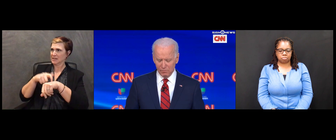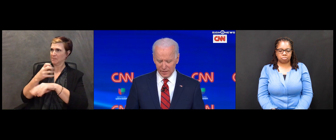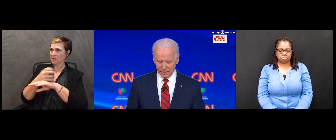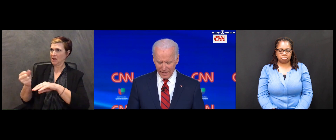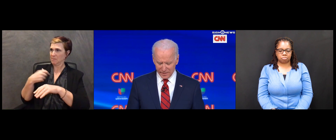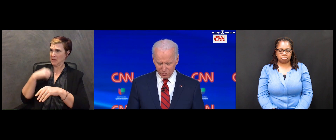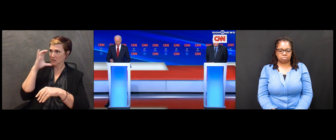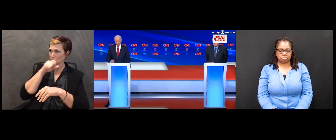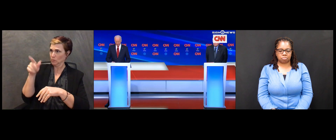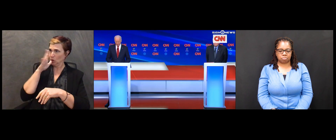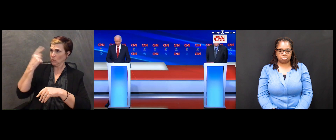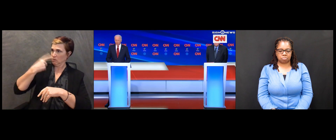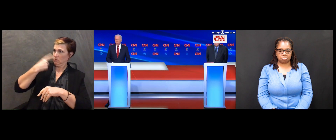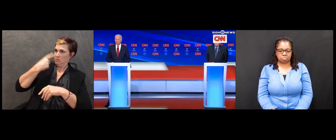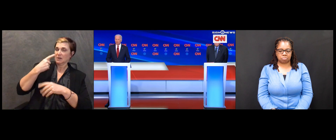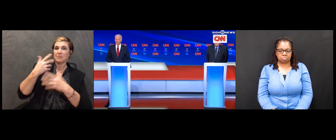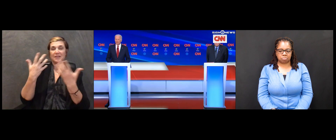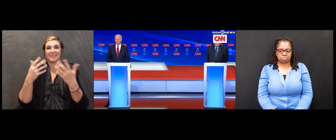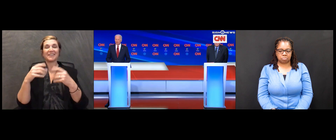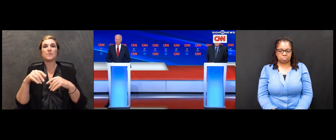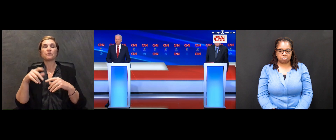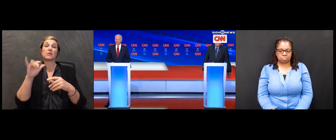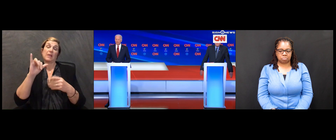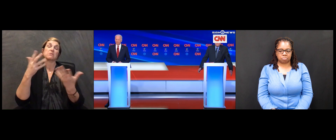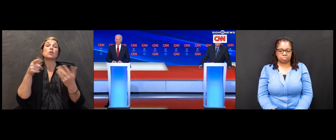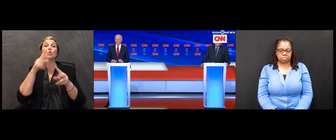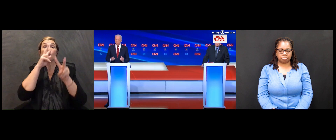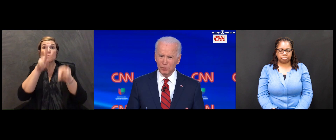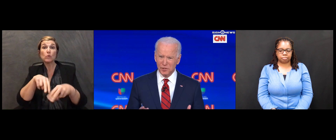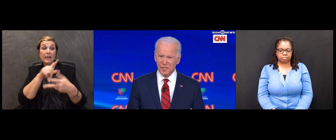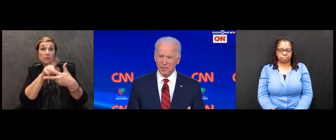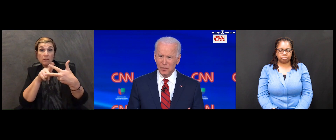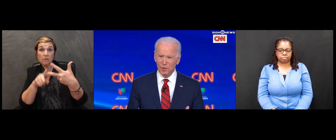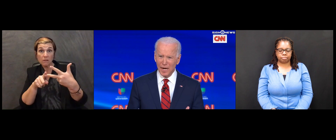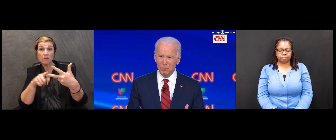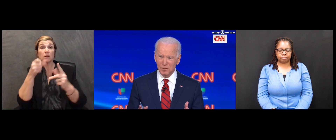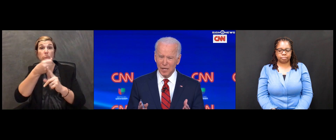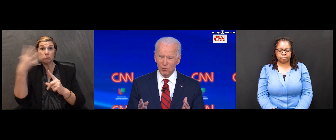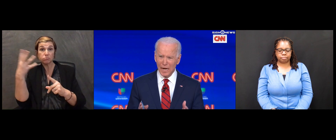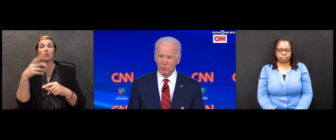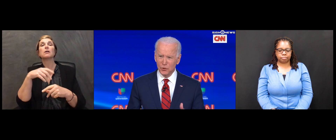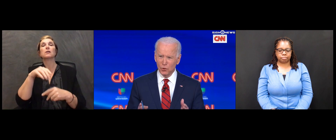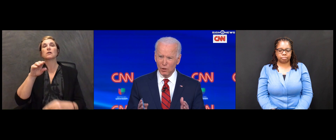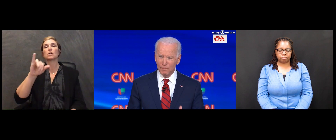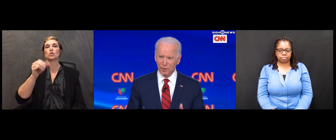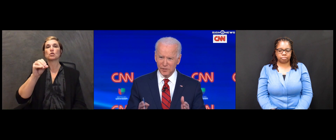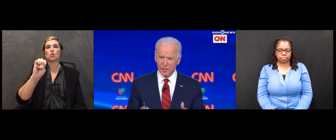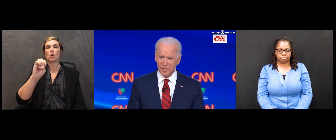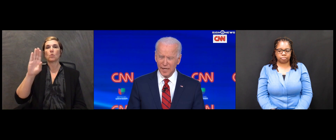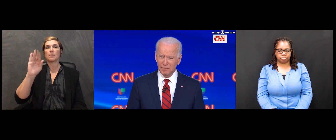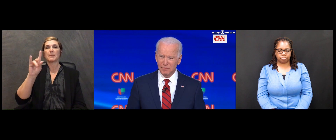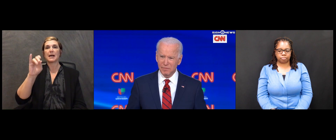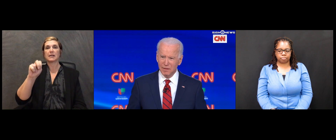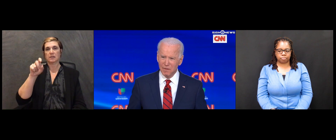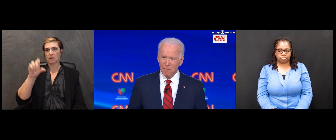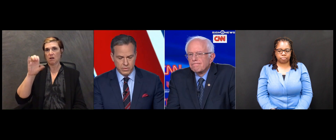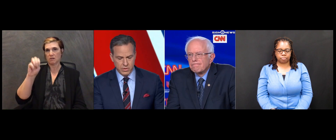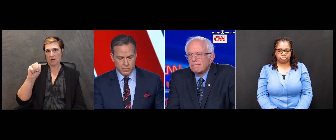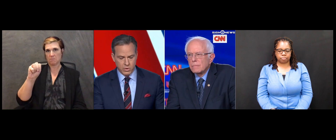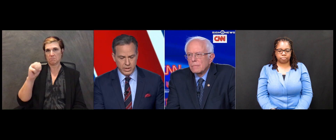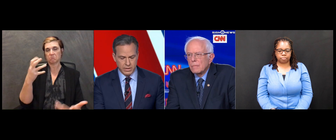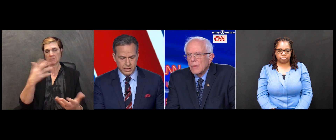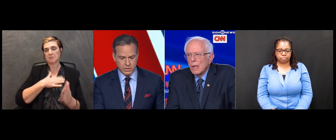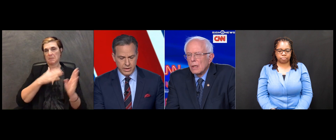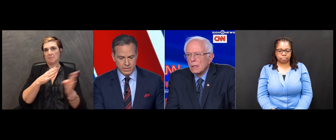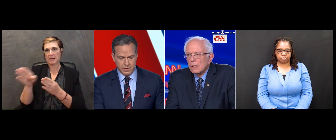assume. But that's what I would do. Go to joebiden.com. It lays out precisely what I would do were I president today. Senator Sanders,